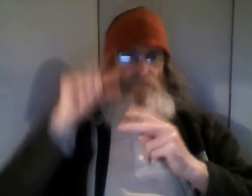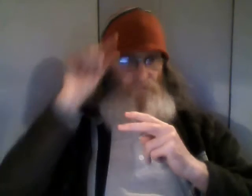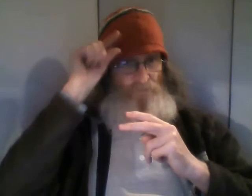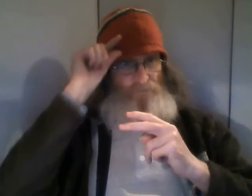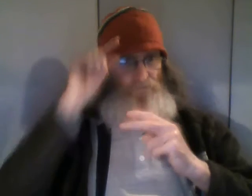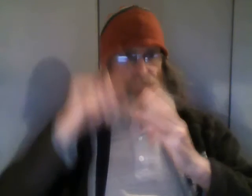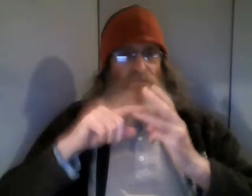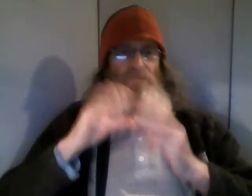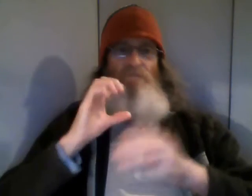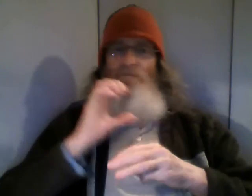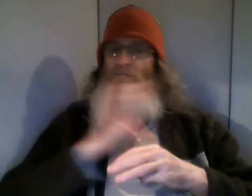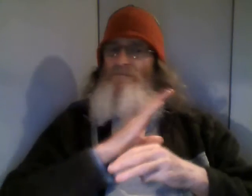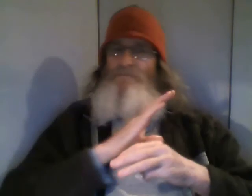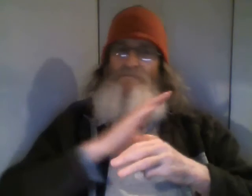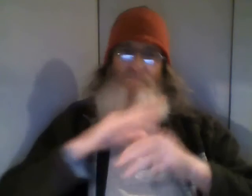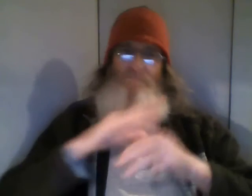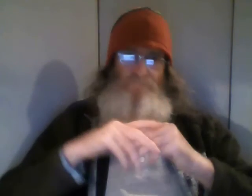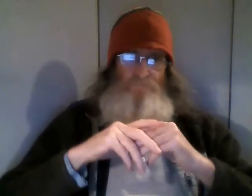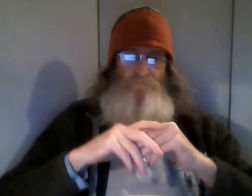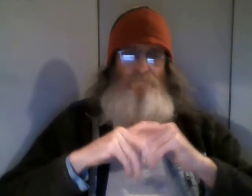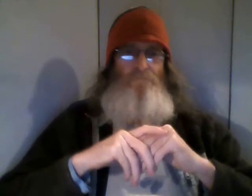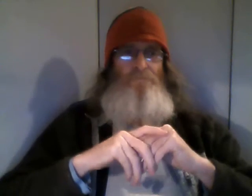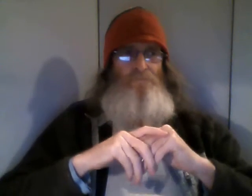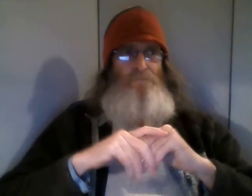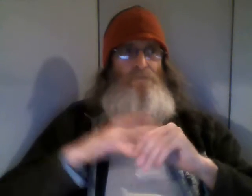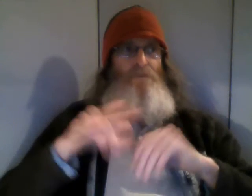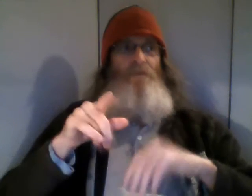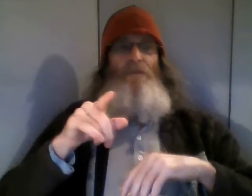I've said it before, you got the caring part done pretty good, but this.